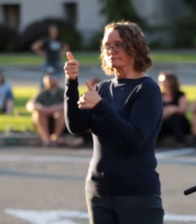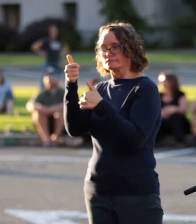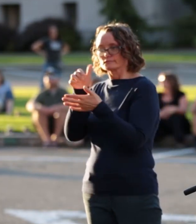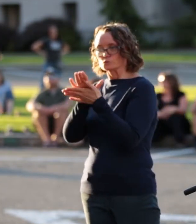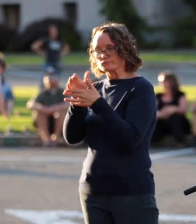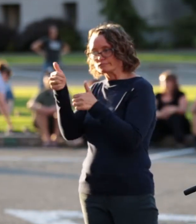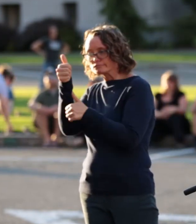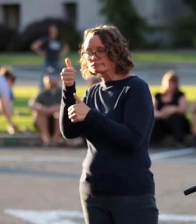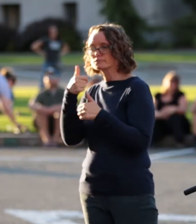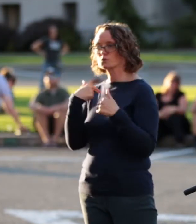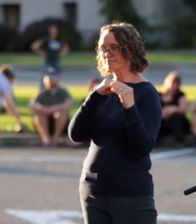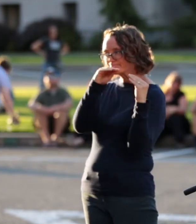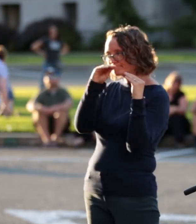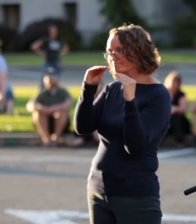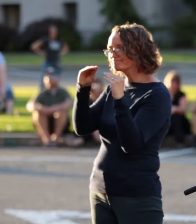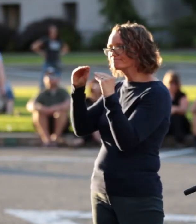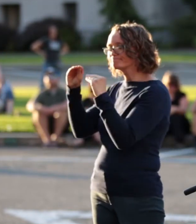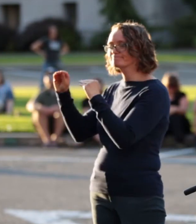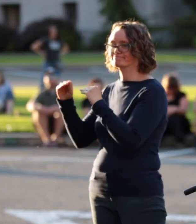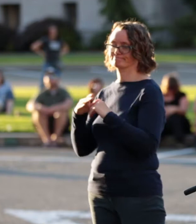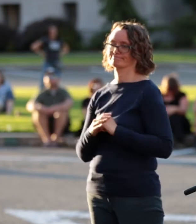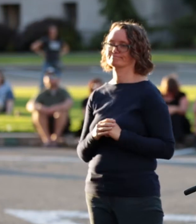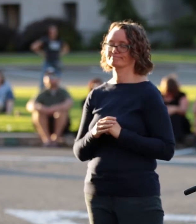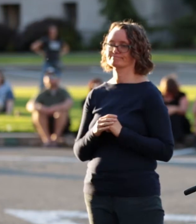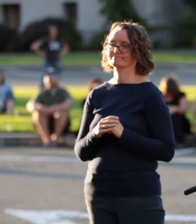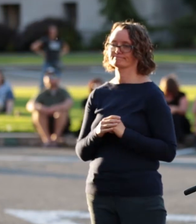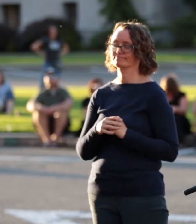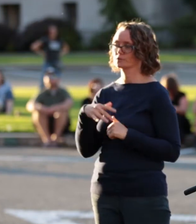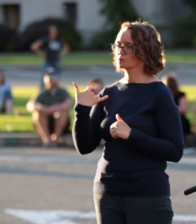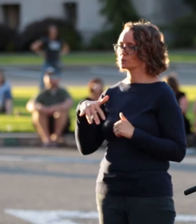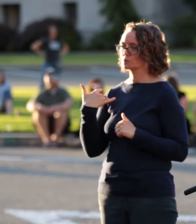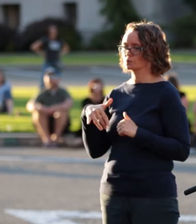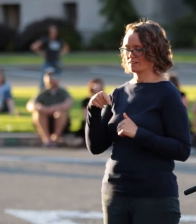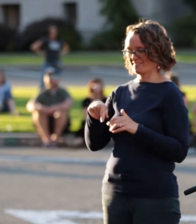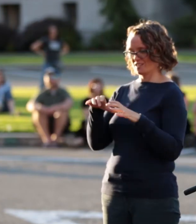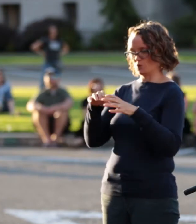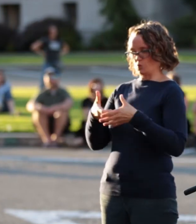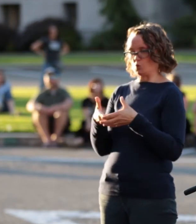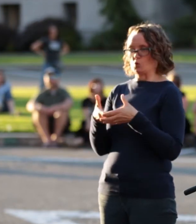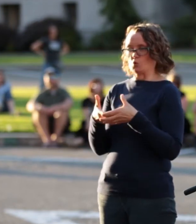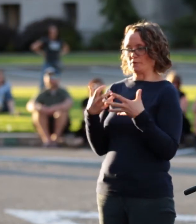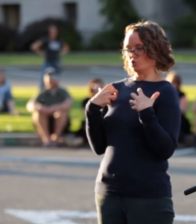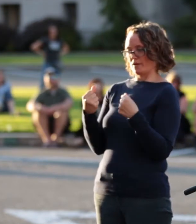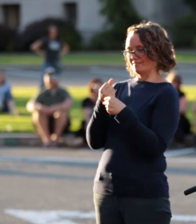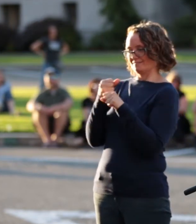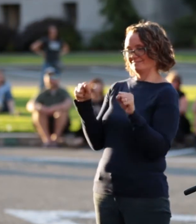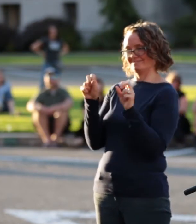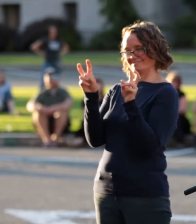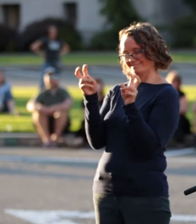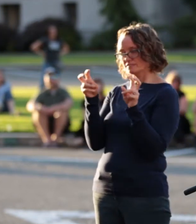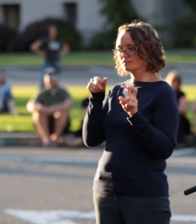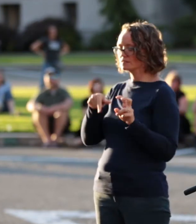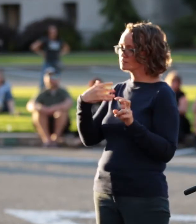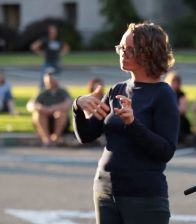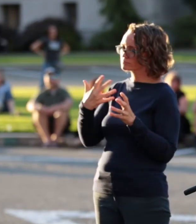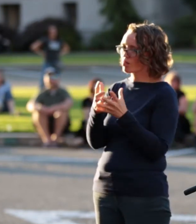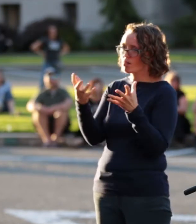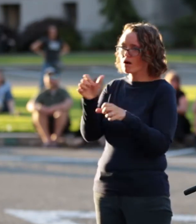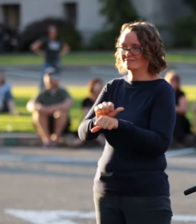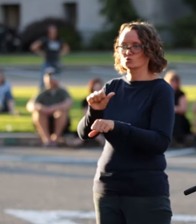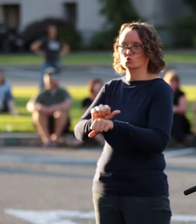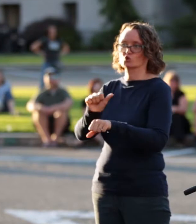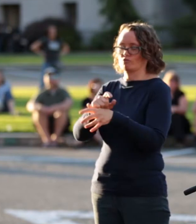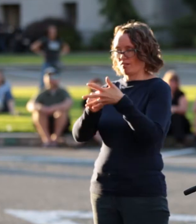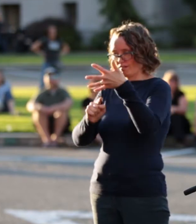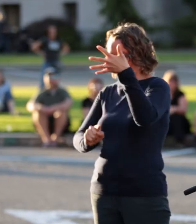not sufficiently address everything they've done. It's a very dynamic and productive group of volunteers. We have members,